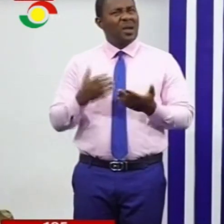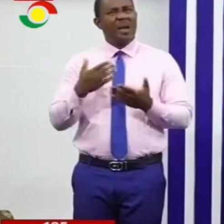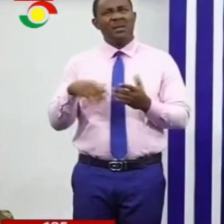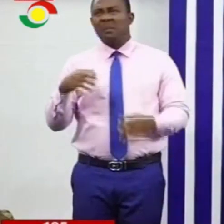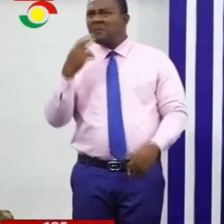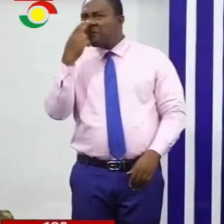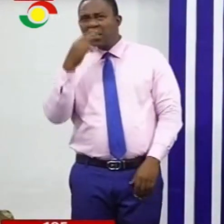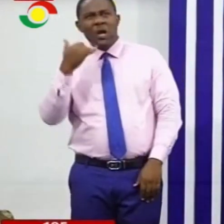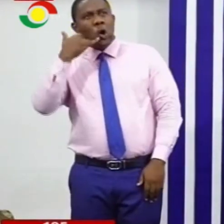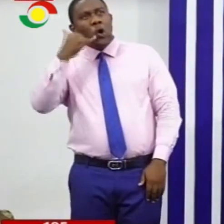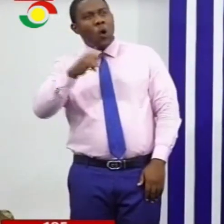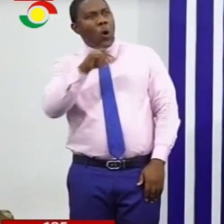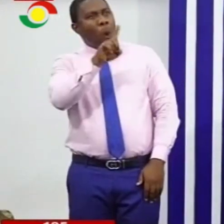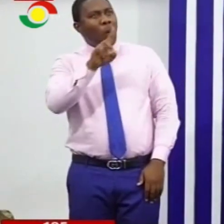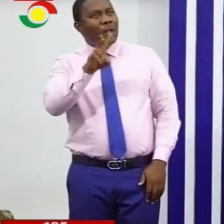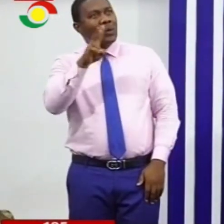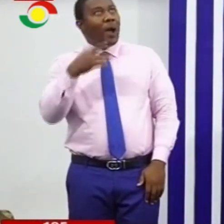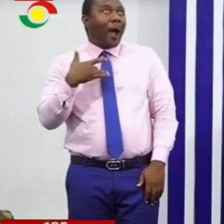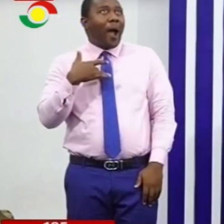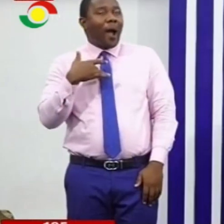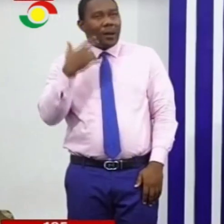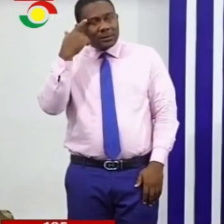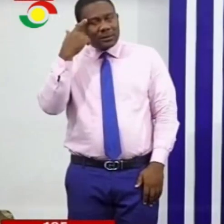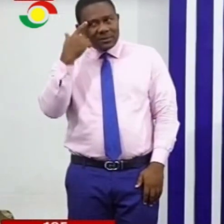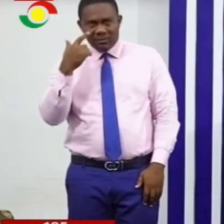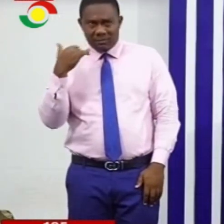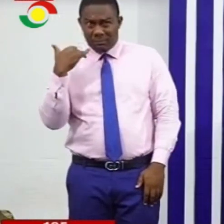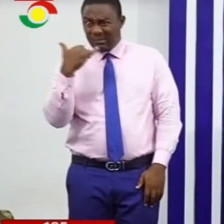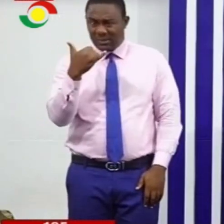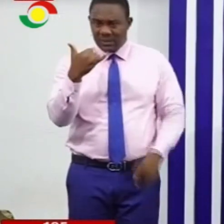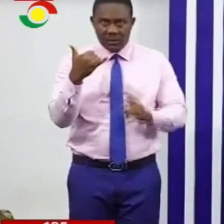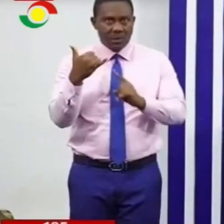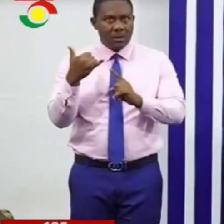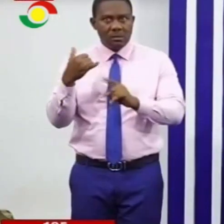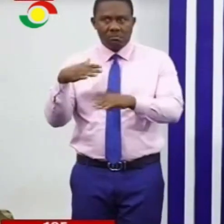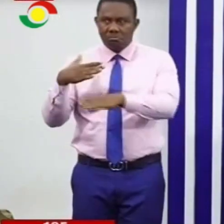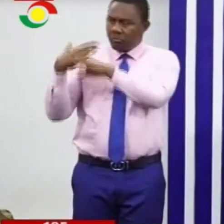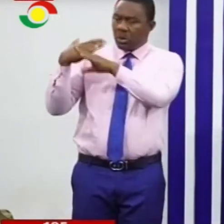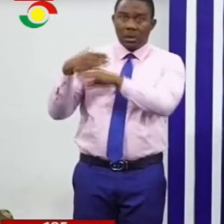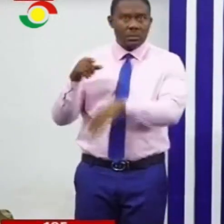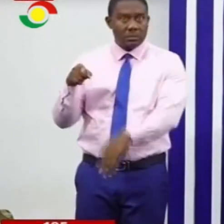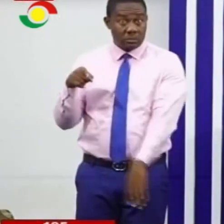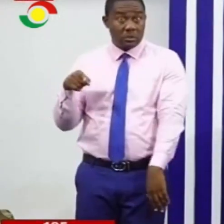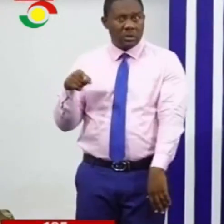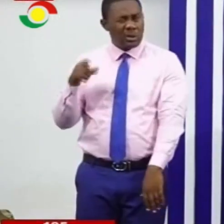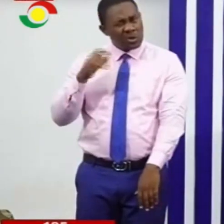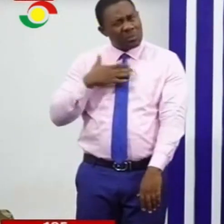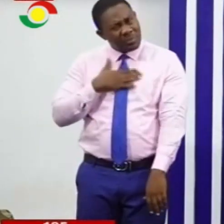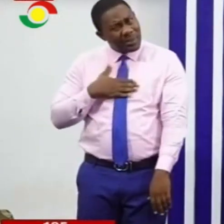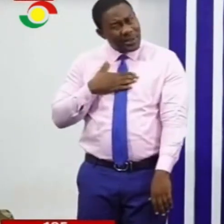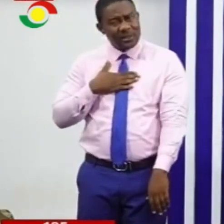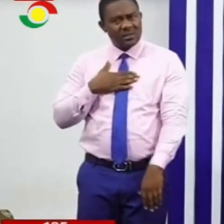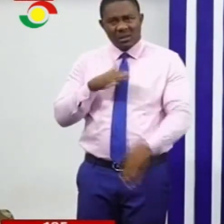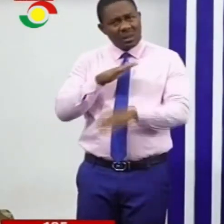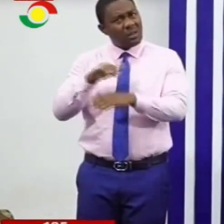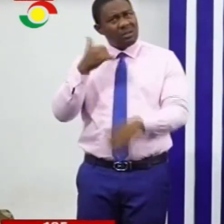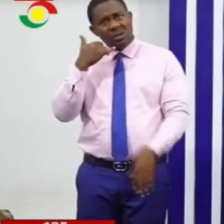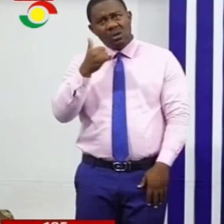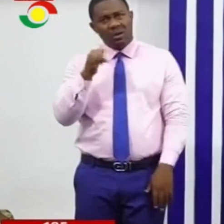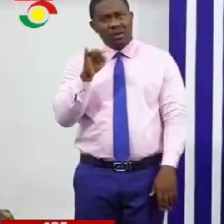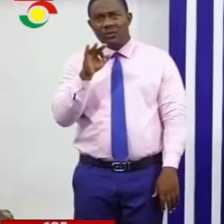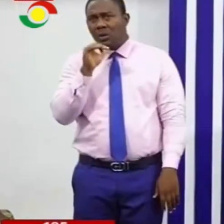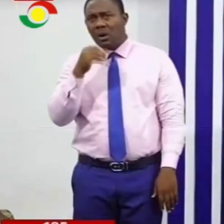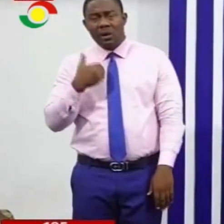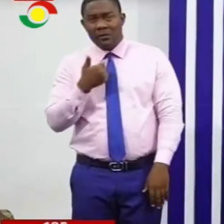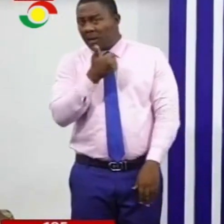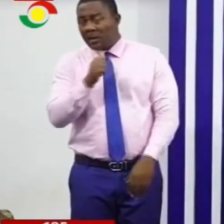to stop. We have started blocking people who are making those prank calls. We need to free those lines so that people who have genuine cases can get through. But in